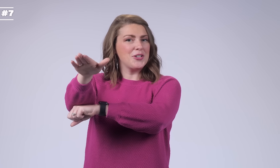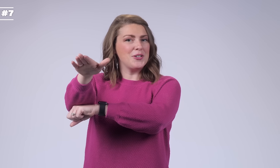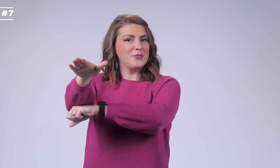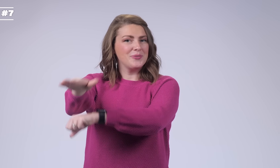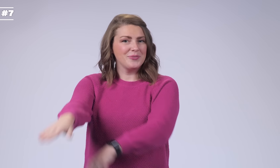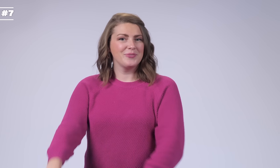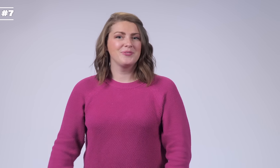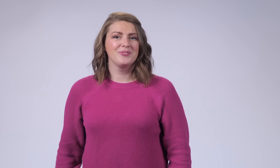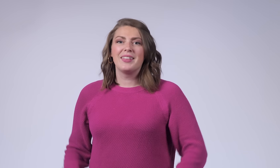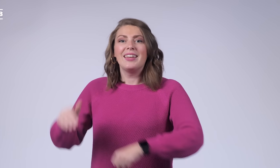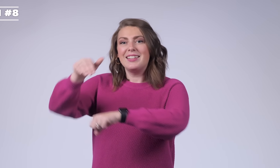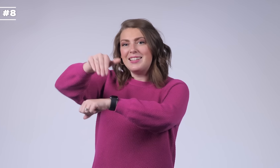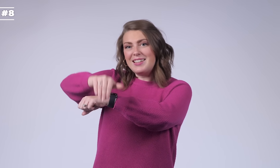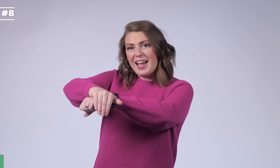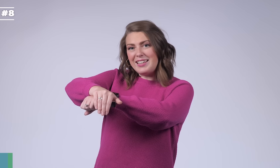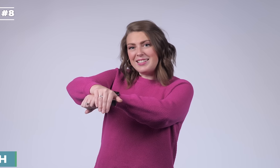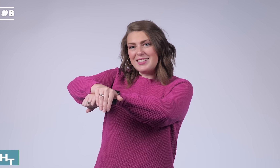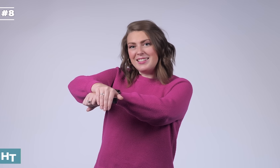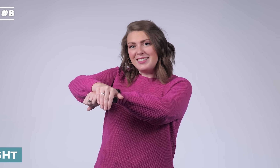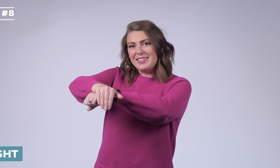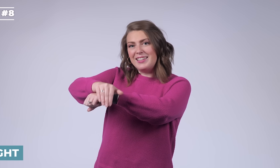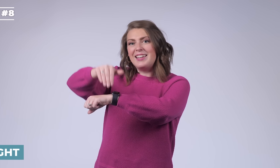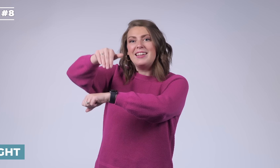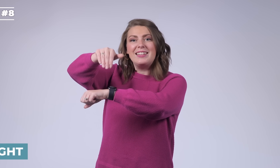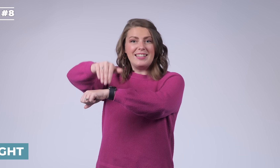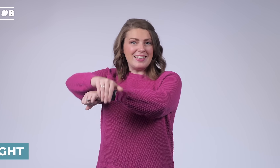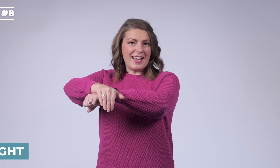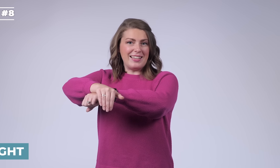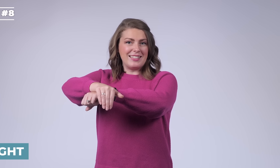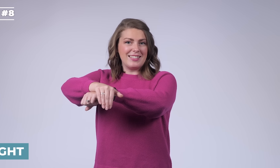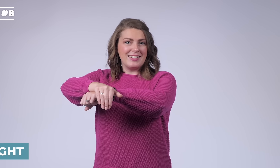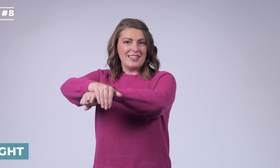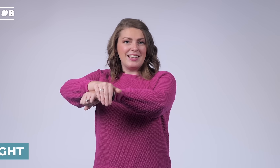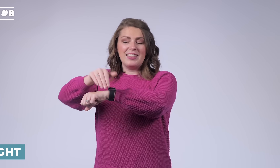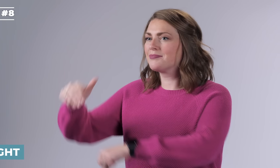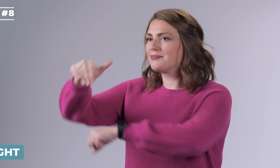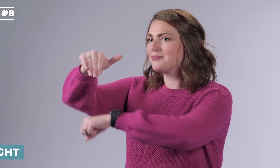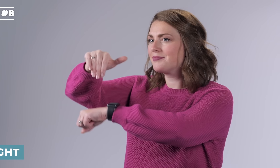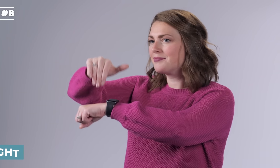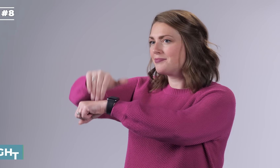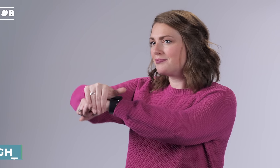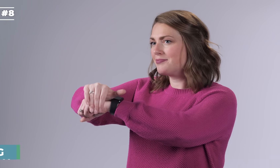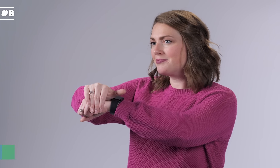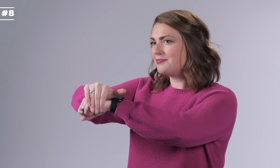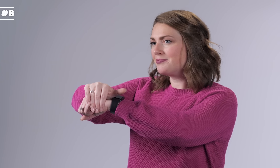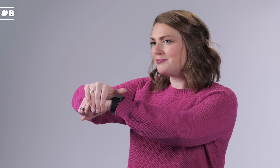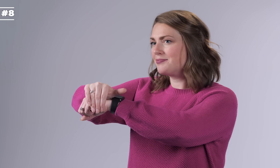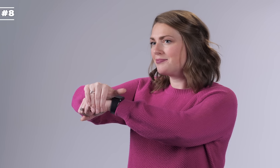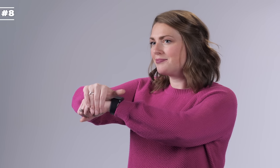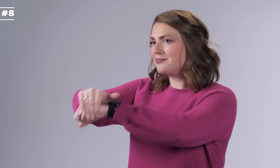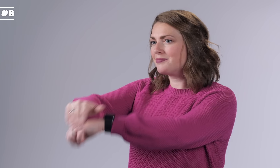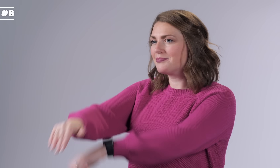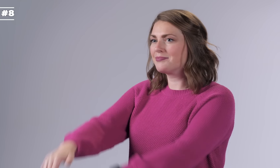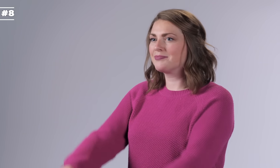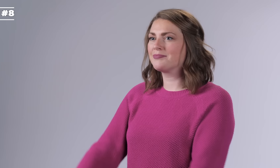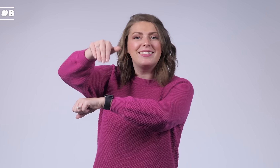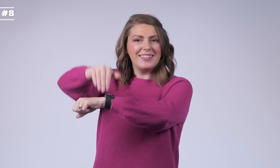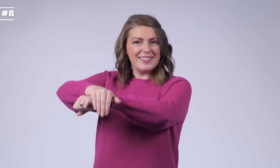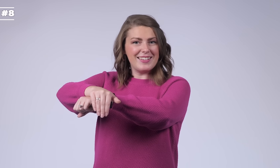Afternoon. Night, night. Think of where the sun is at night.